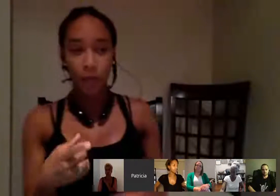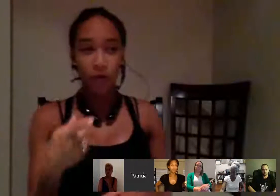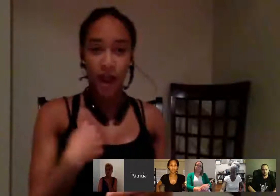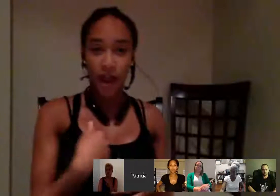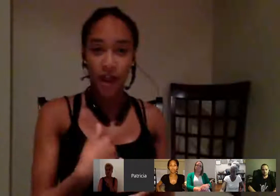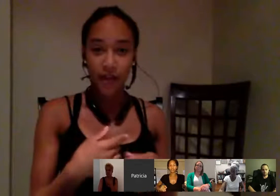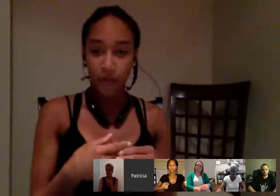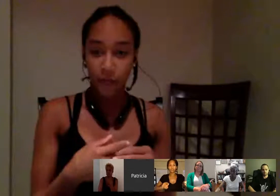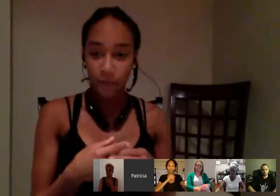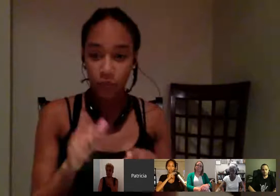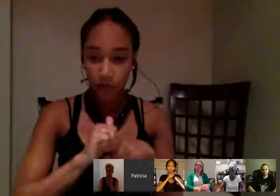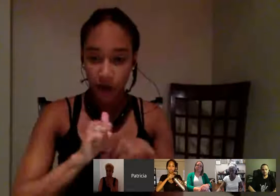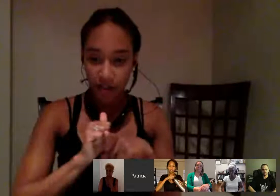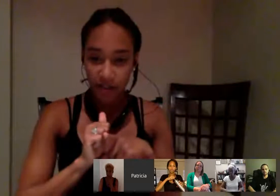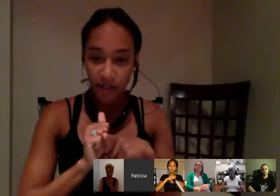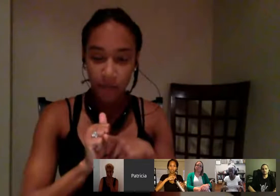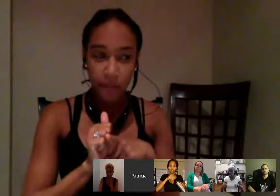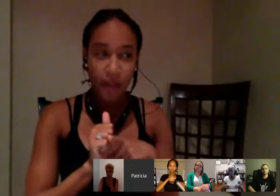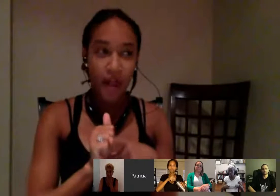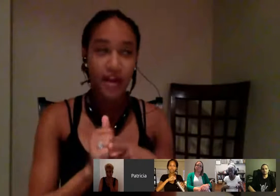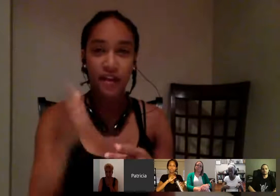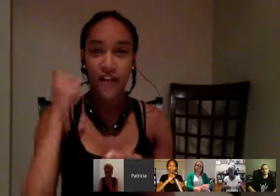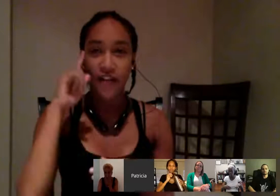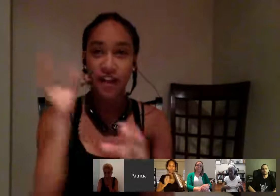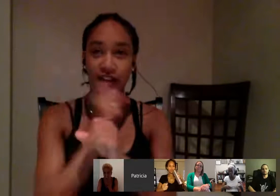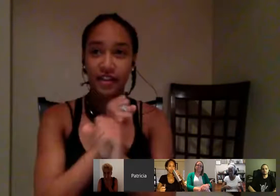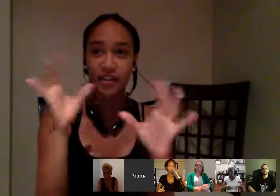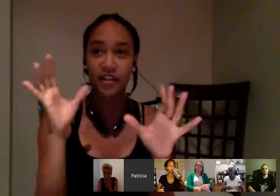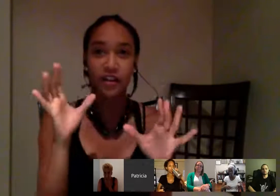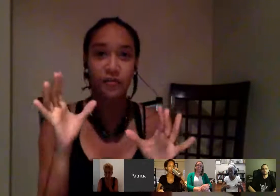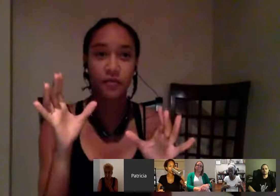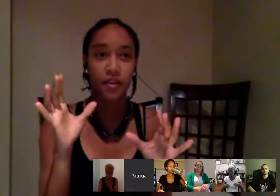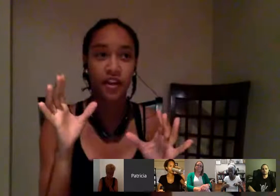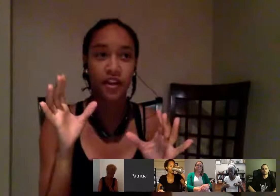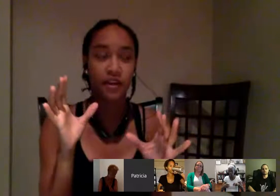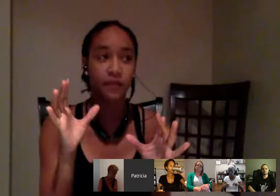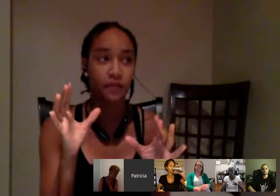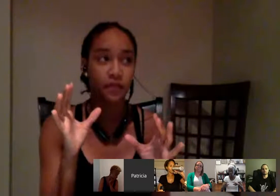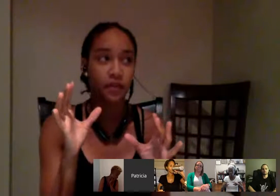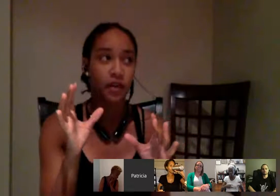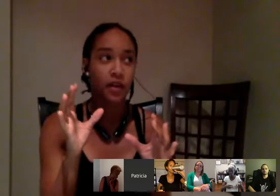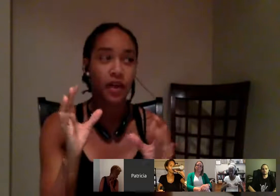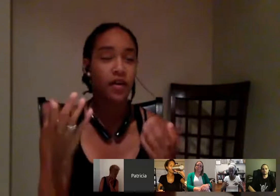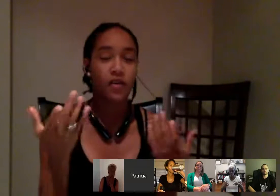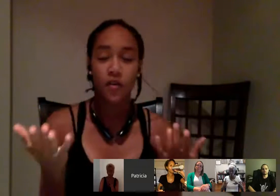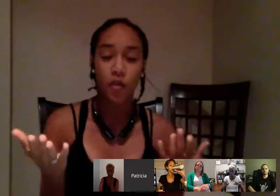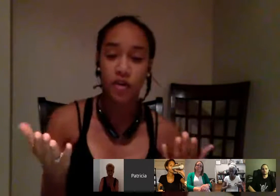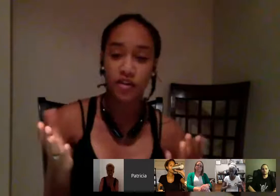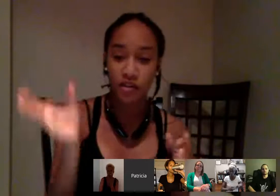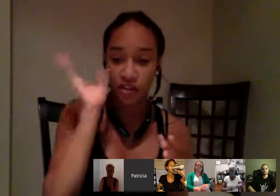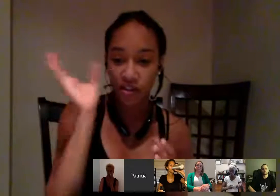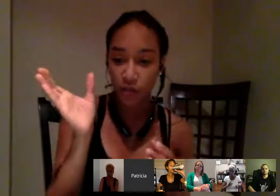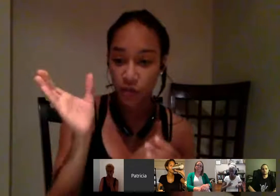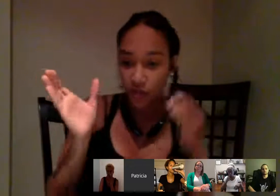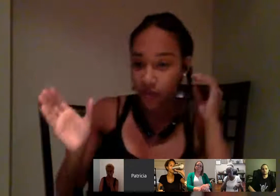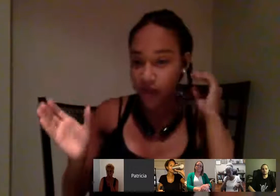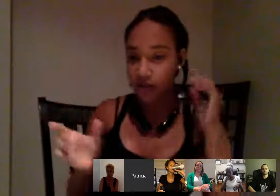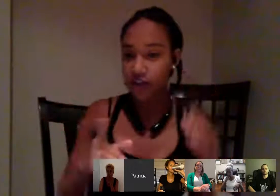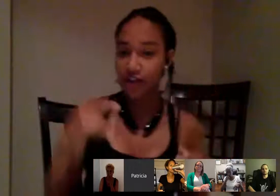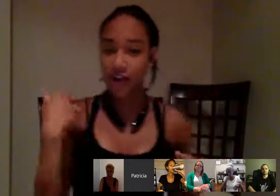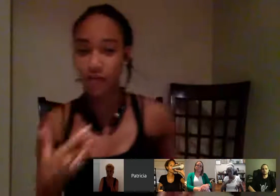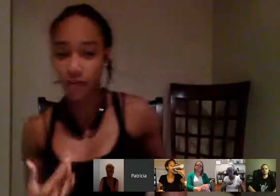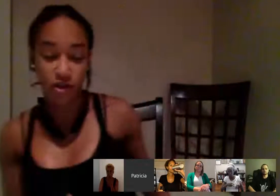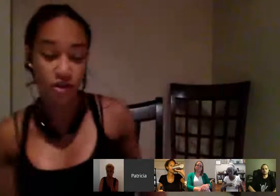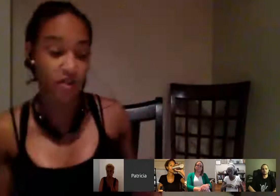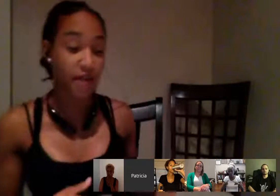So when I was practicing, I kind of had the idea of putting, I don't know if it works conceptually or not.